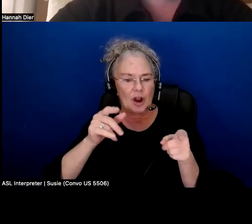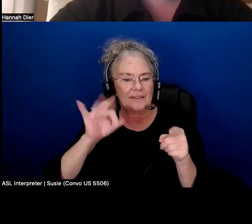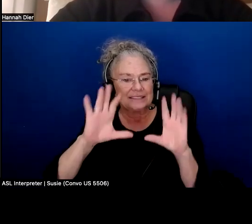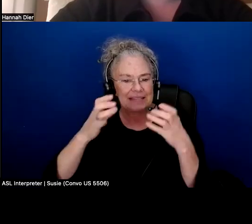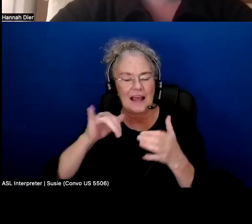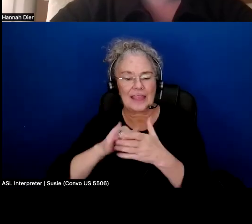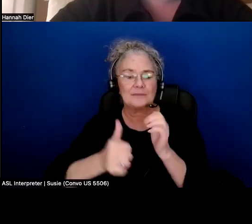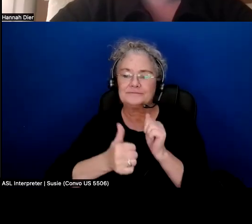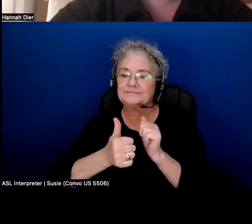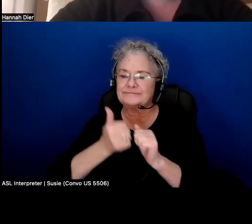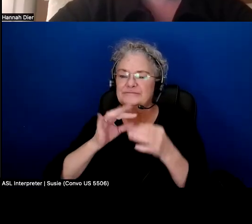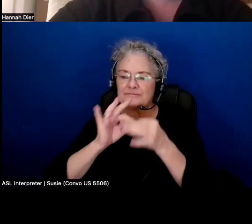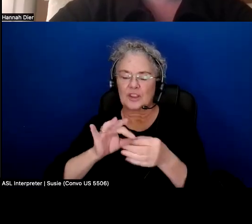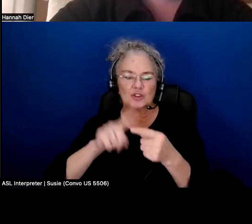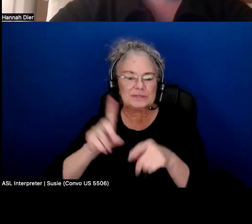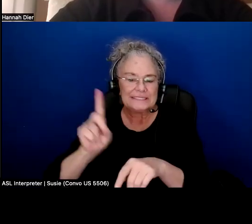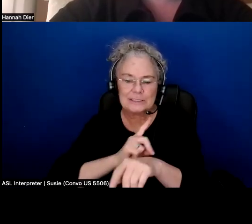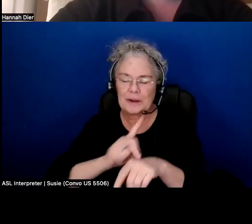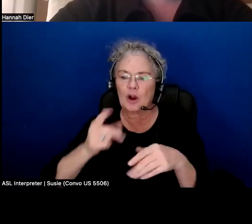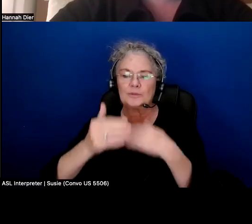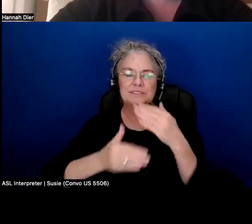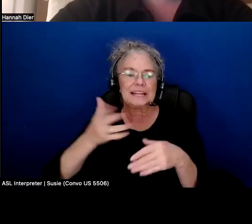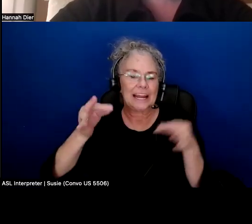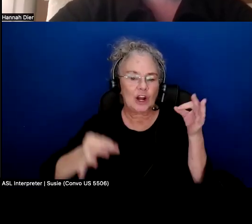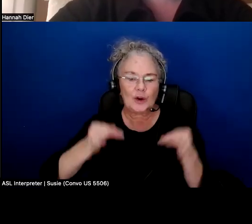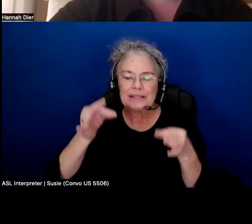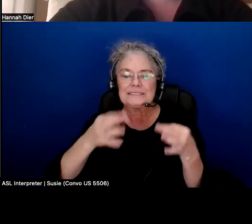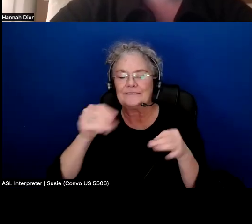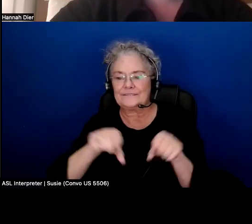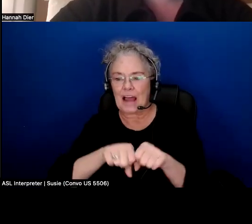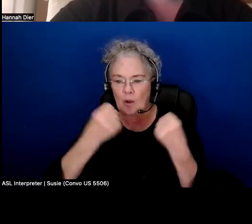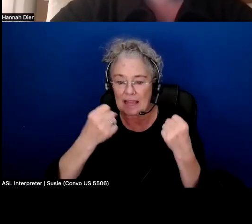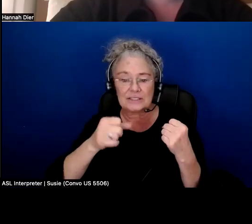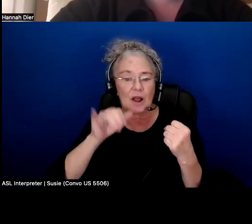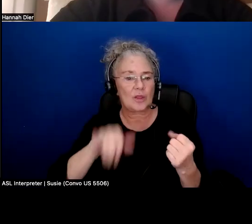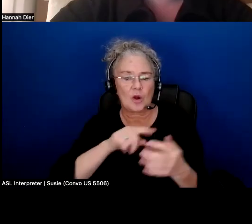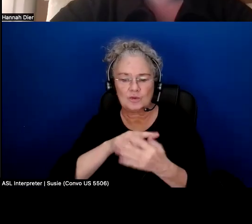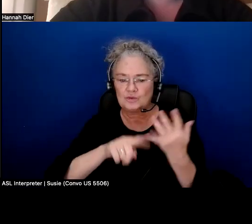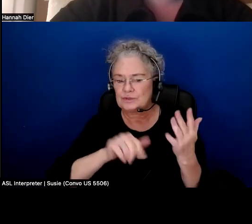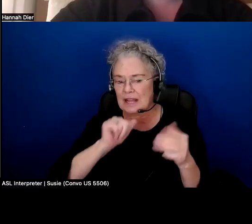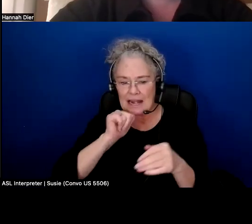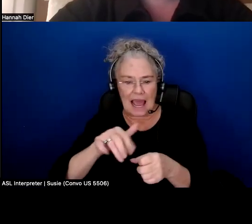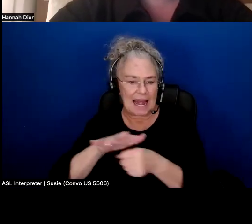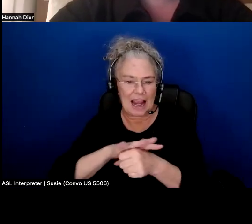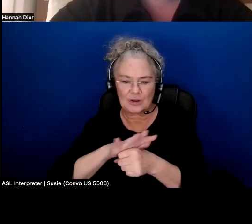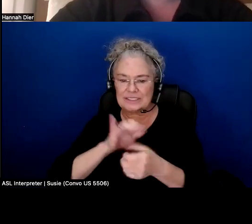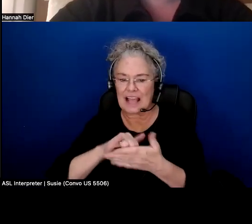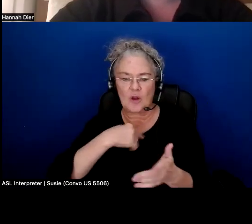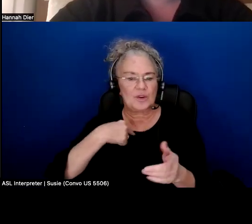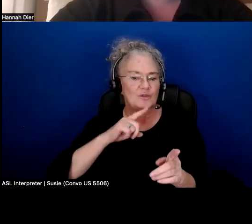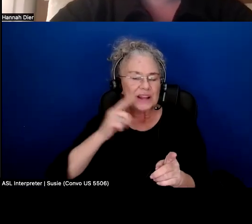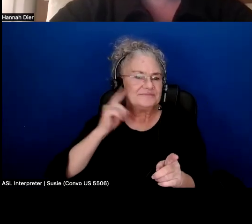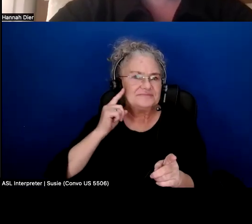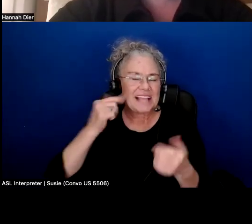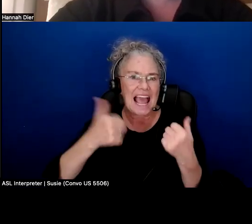to disciplinary procedures, hearings, and violations. These are not areas that we have really heard any